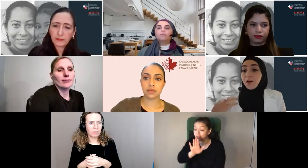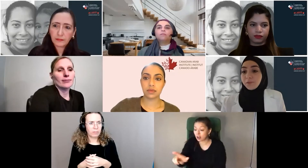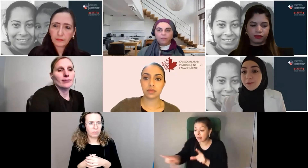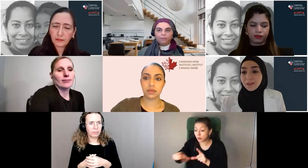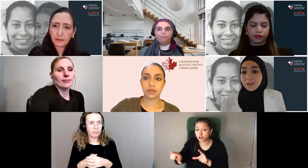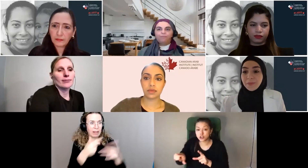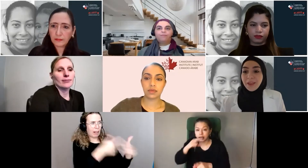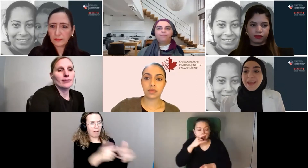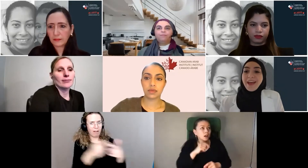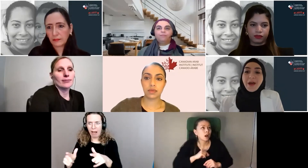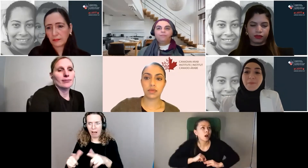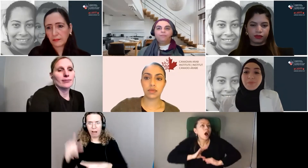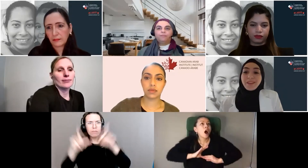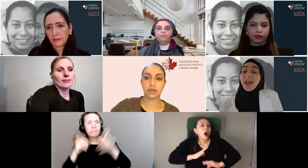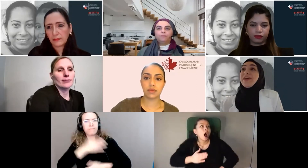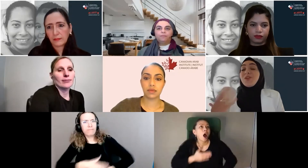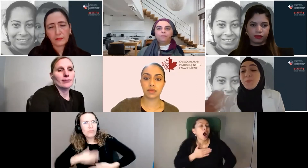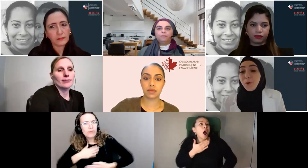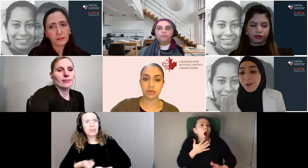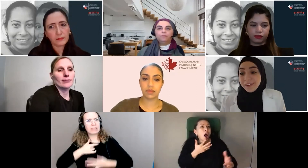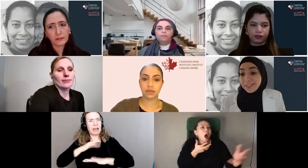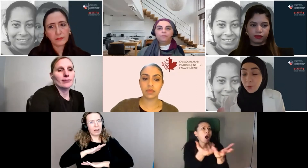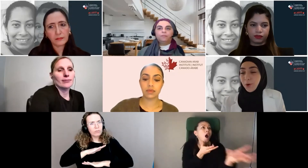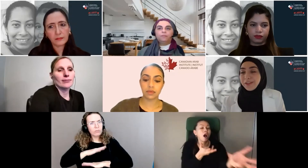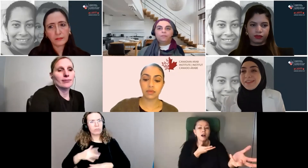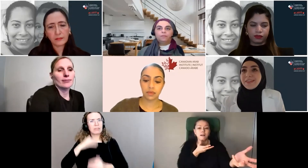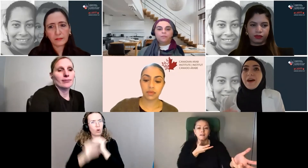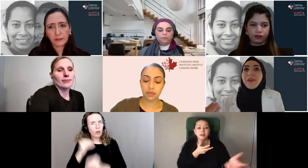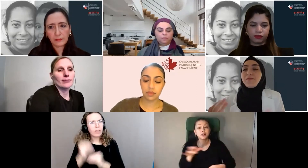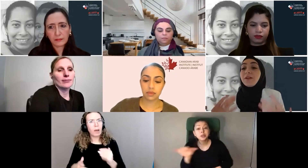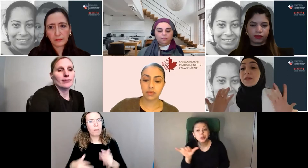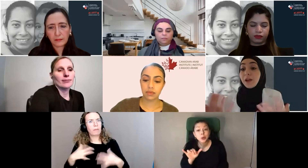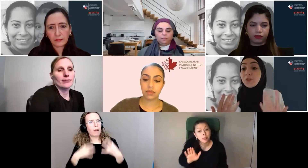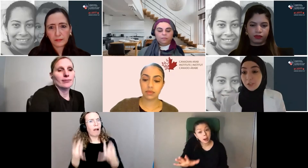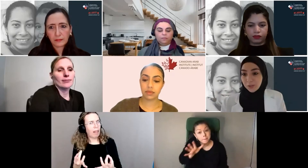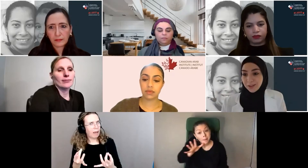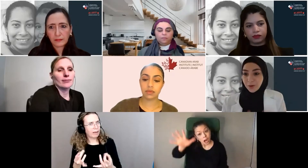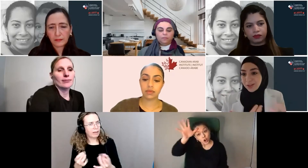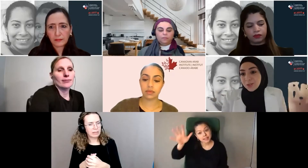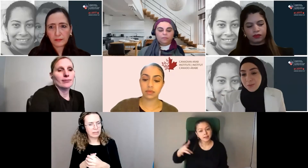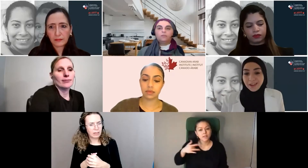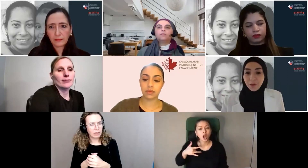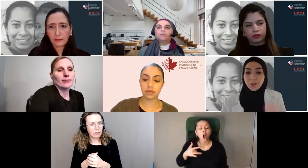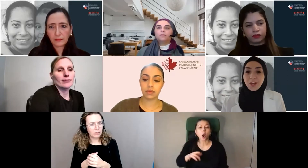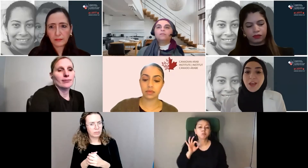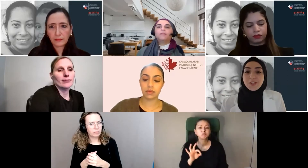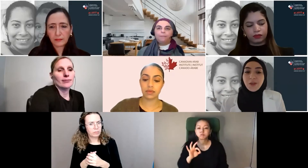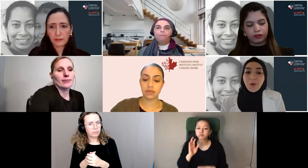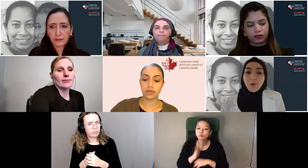or comfortable, and they did reported that they felt understood when I used to speak the